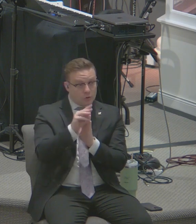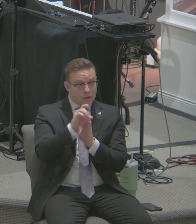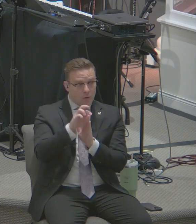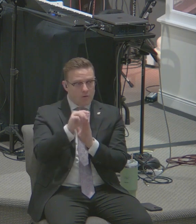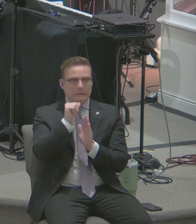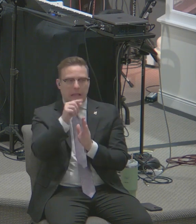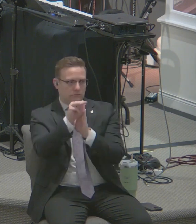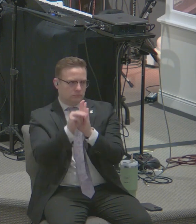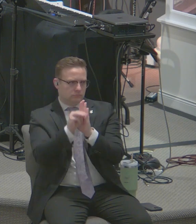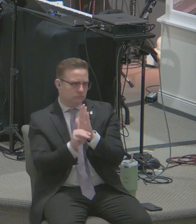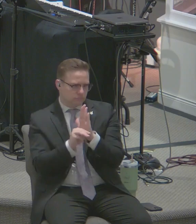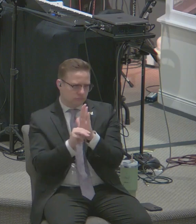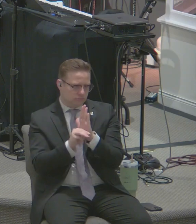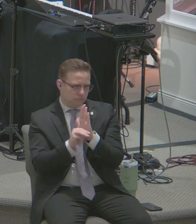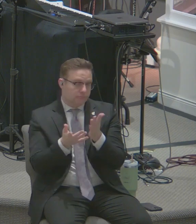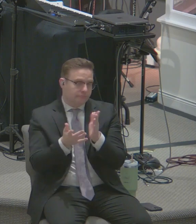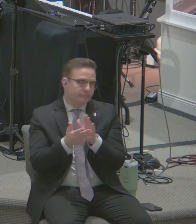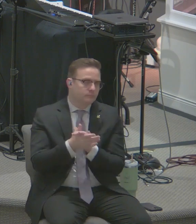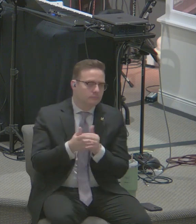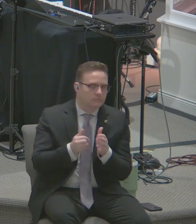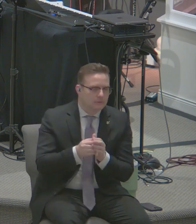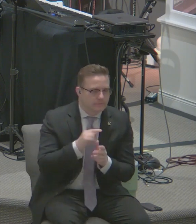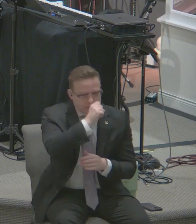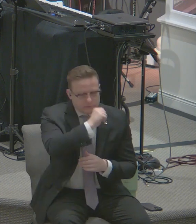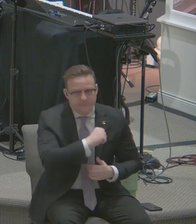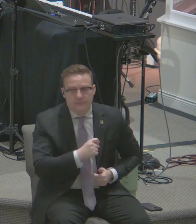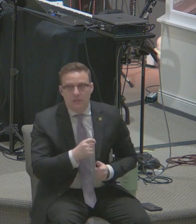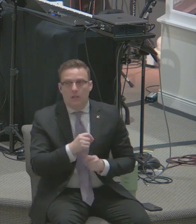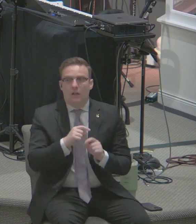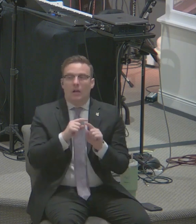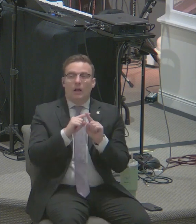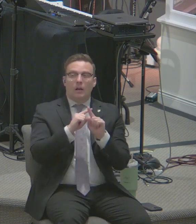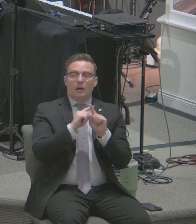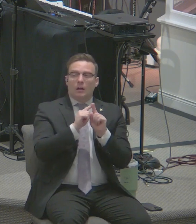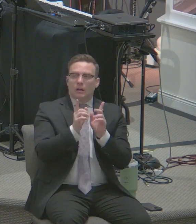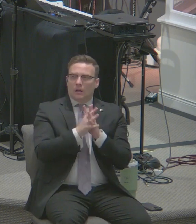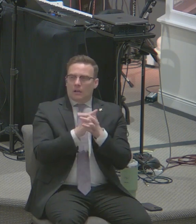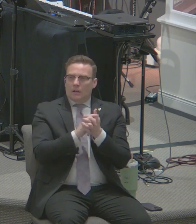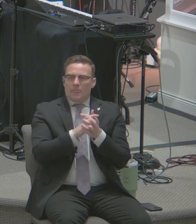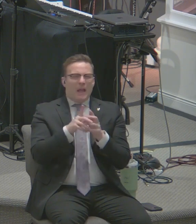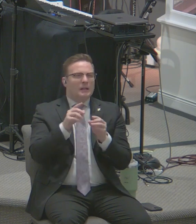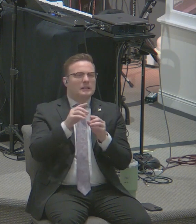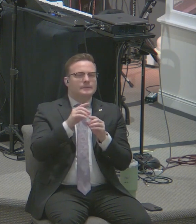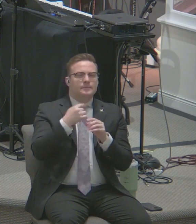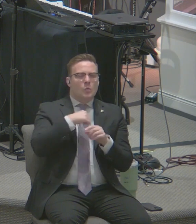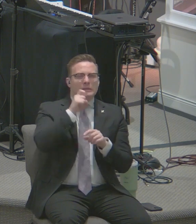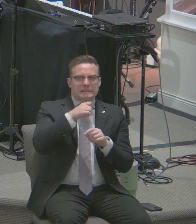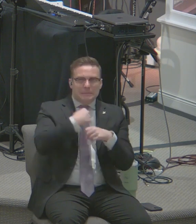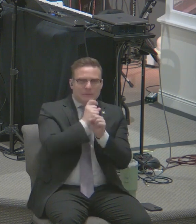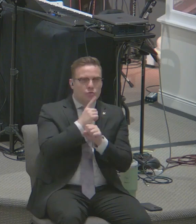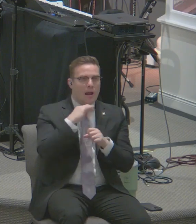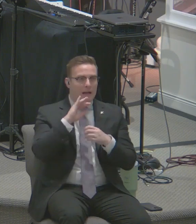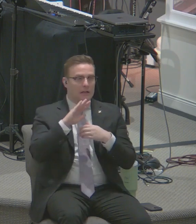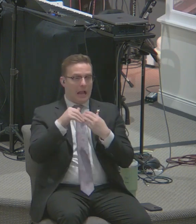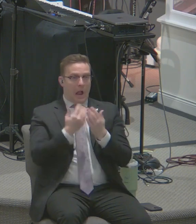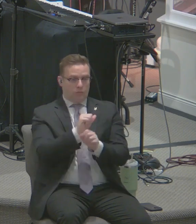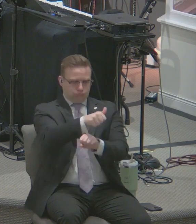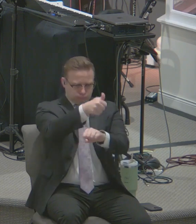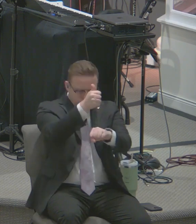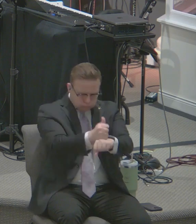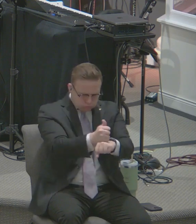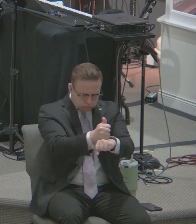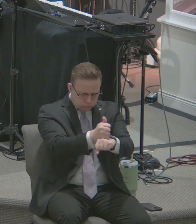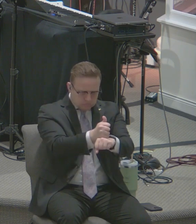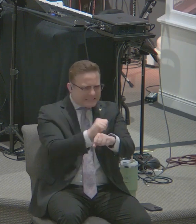of doctrine, not just by doctrine, but by human cunning, by craftiness in deceitful,